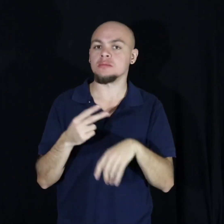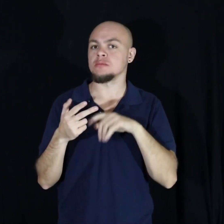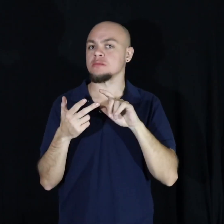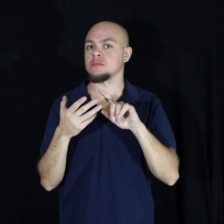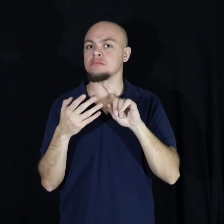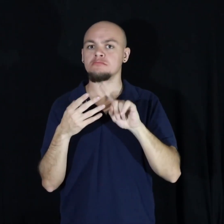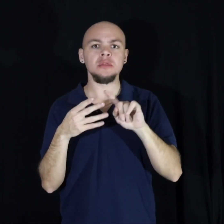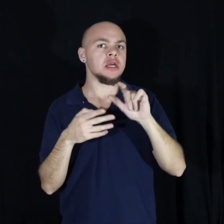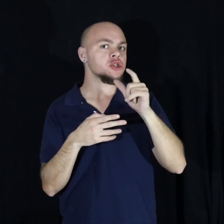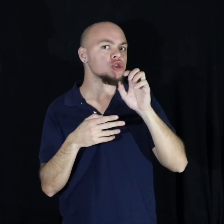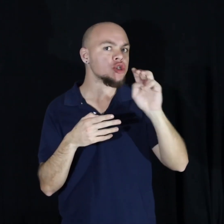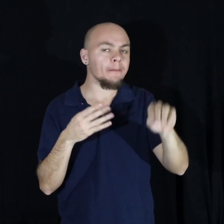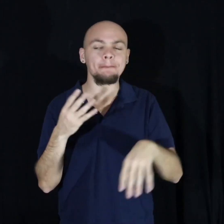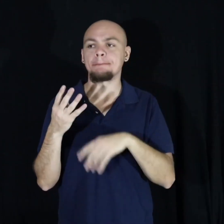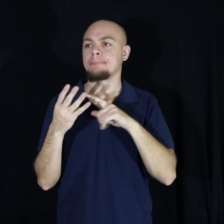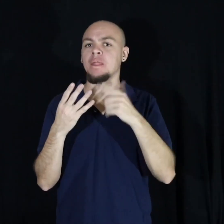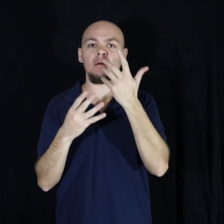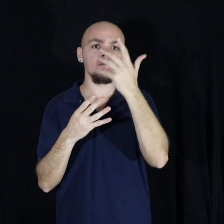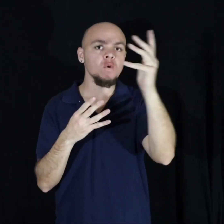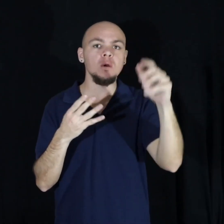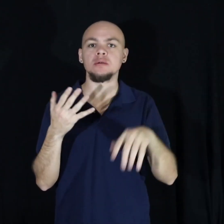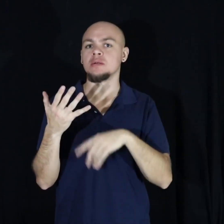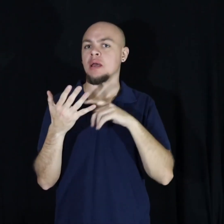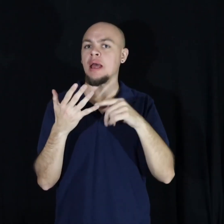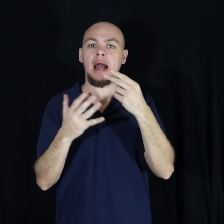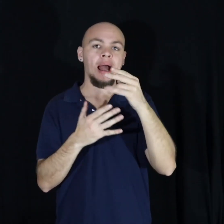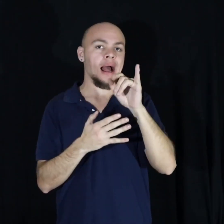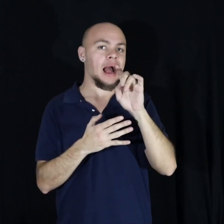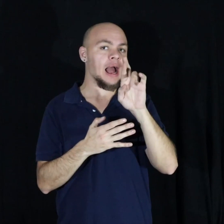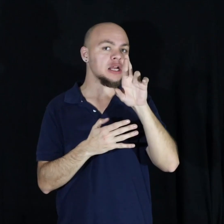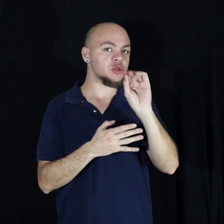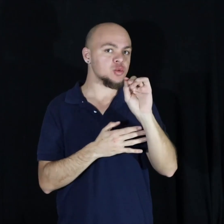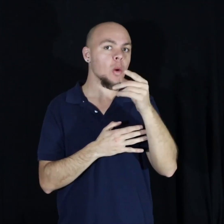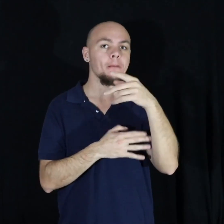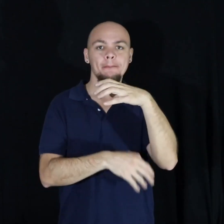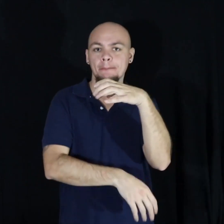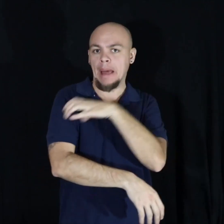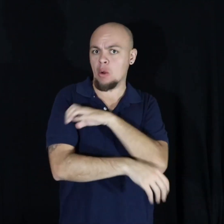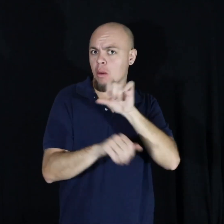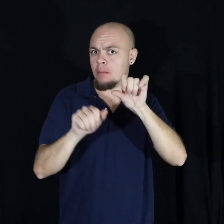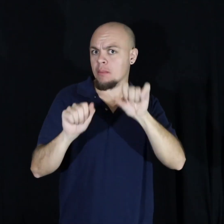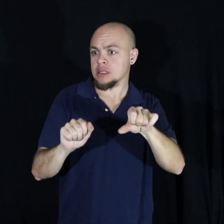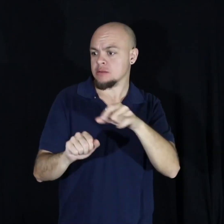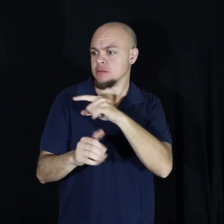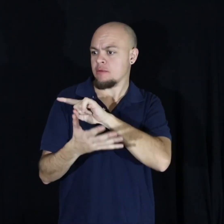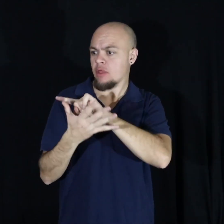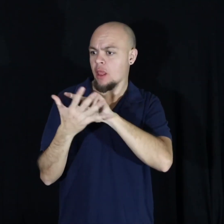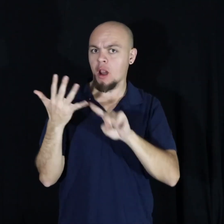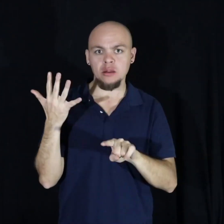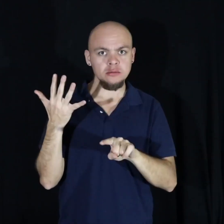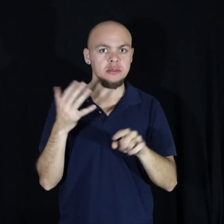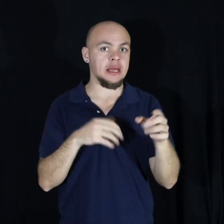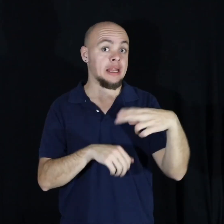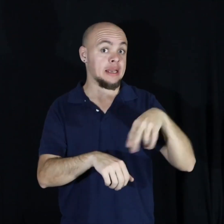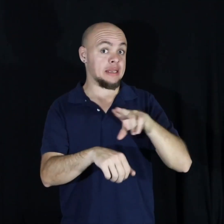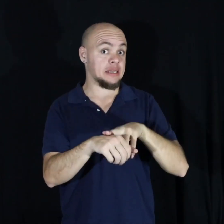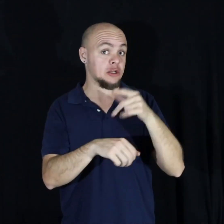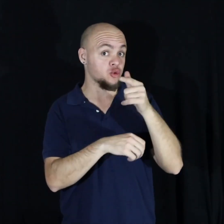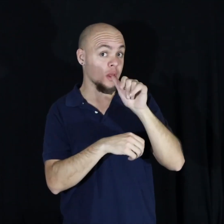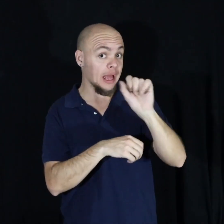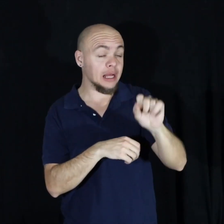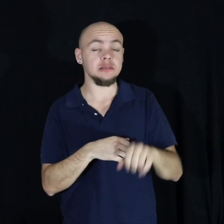and forest products, hydropower potential, and many, many more. Of these, natural gas,